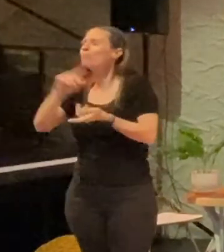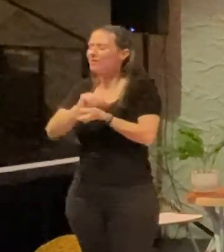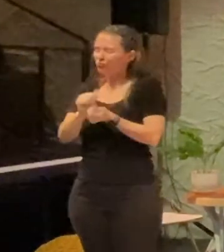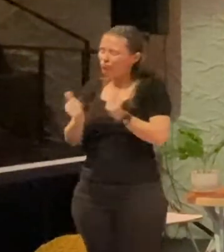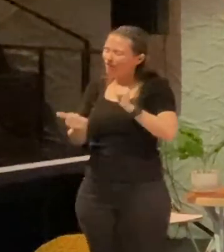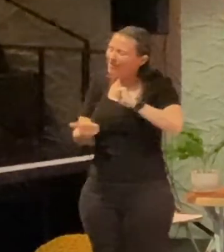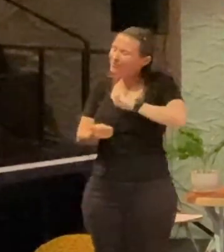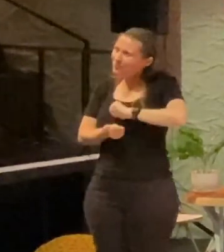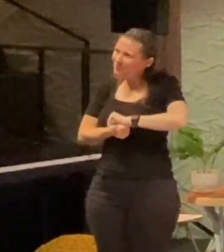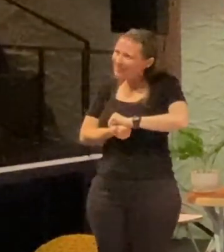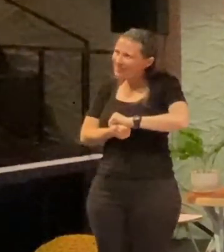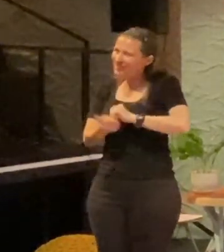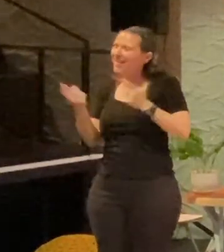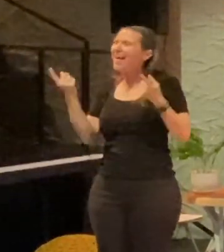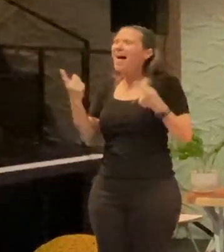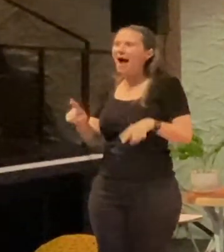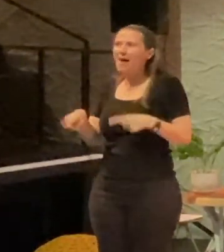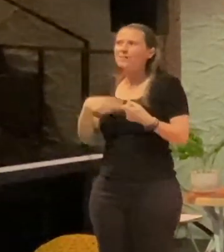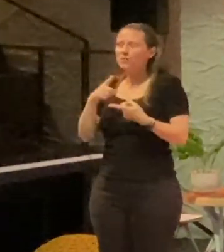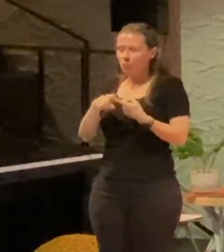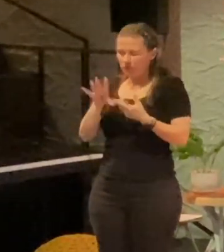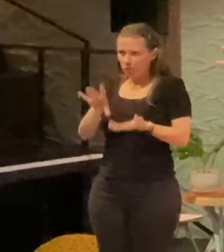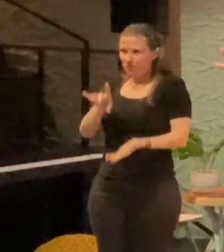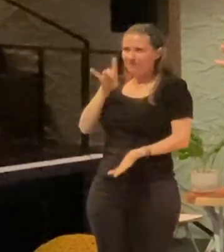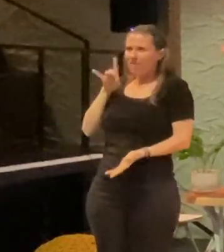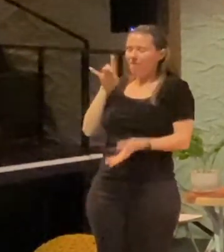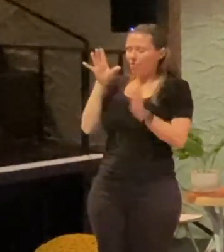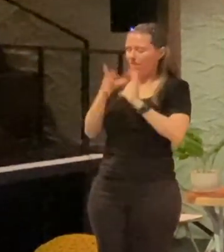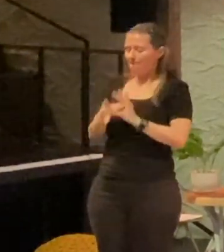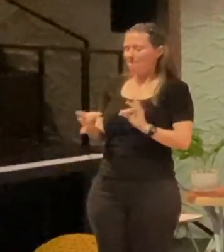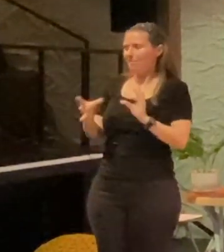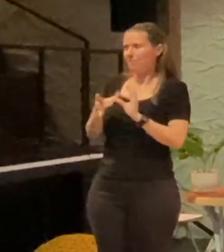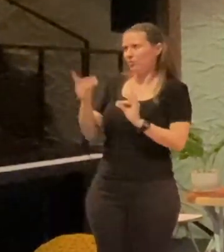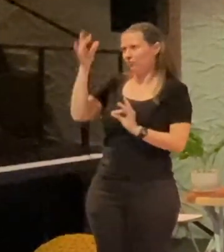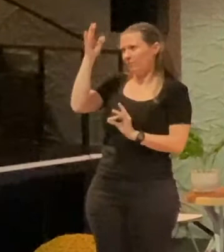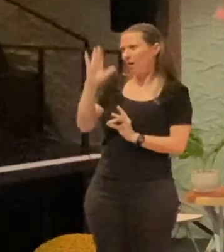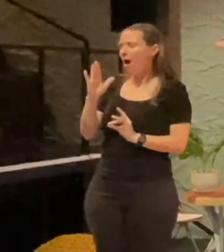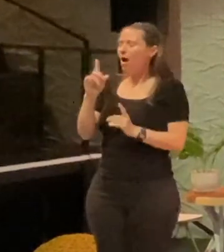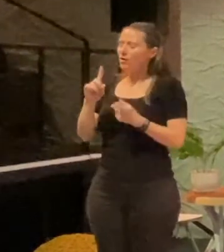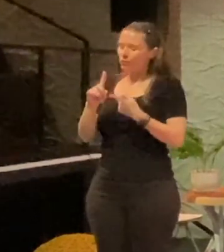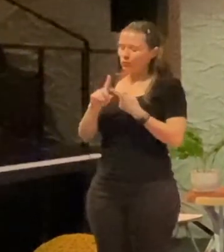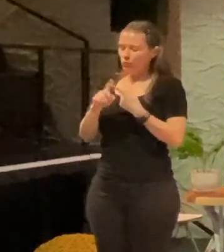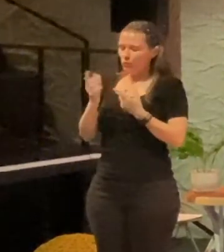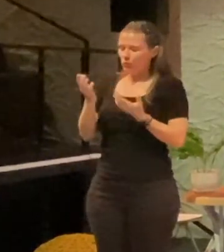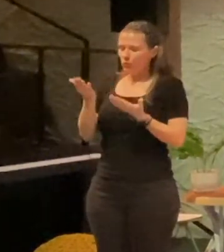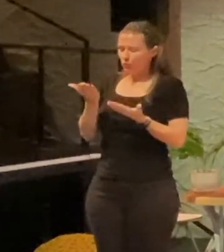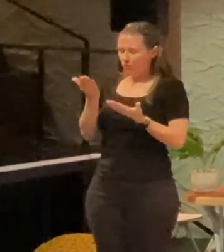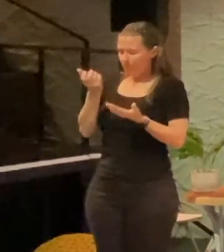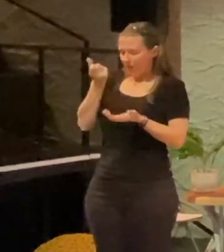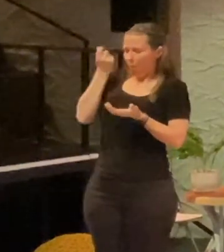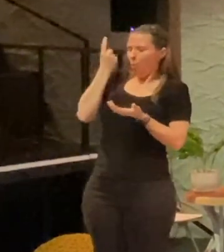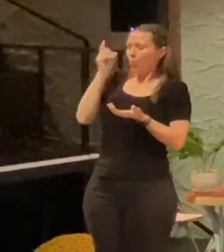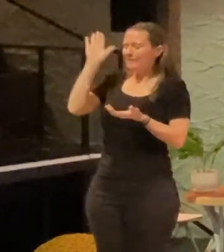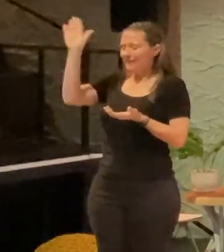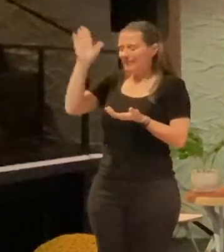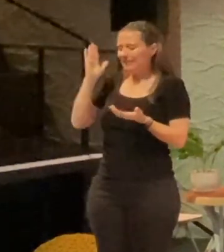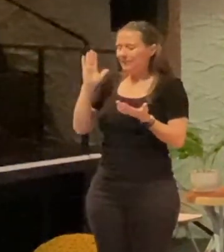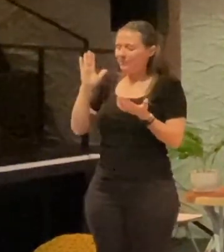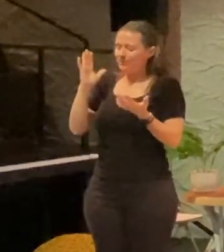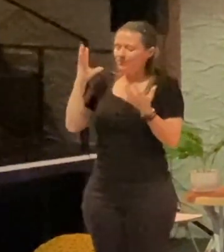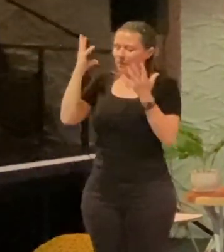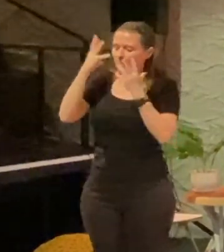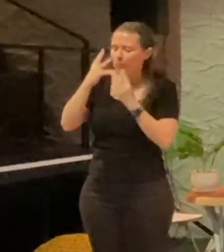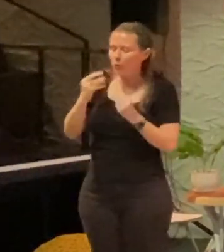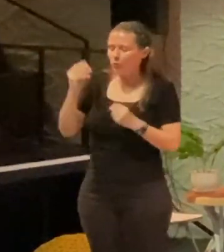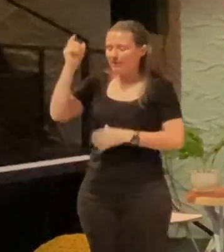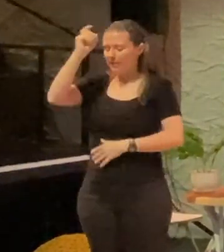and that happens when you discover the message of God. To behold His beauty, His wisdom, His love, His mercy,